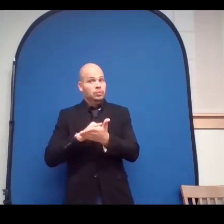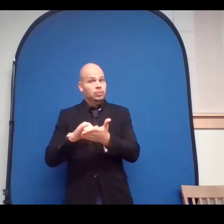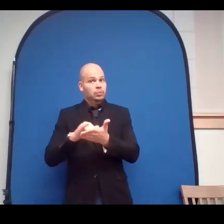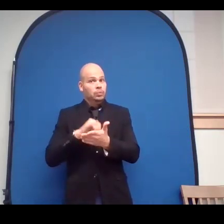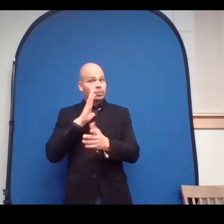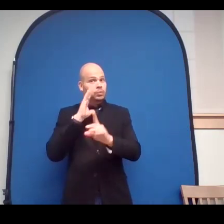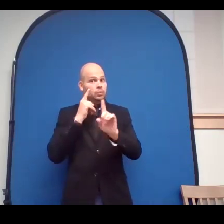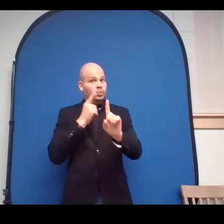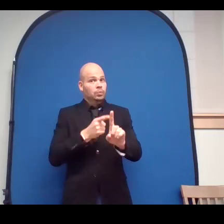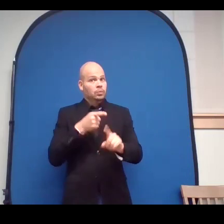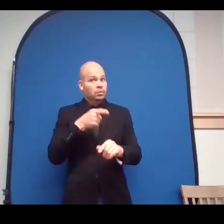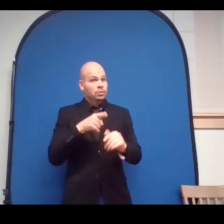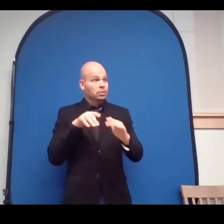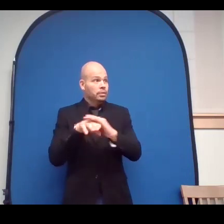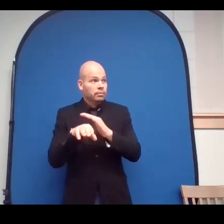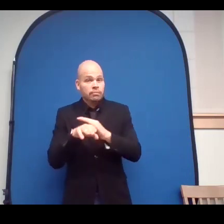guns?